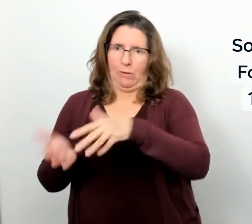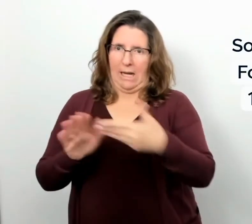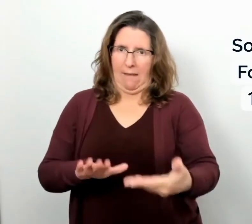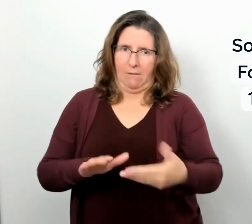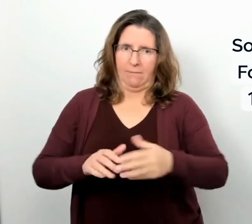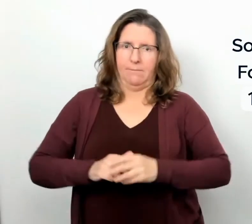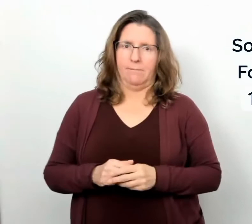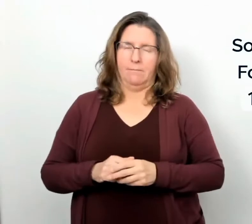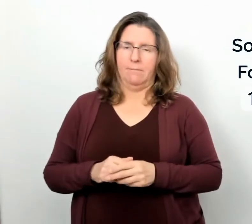social death.